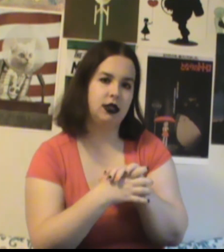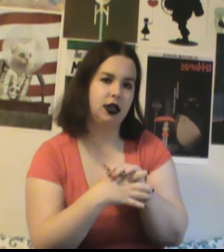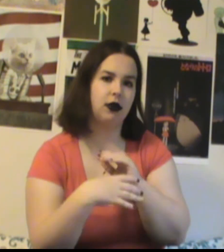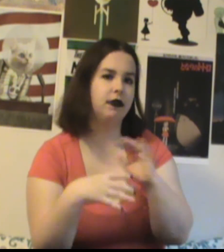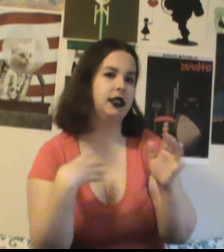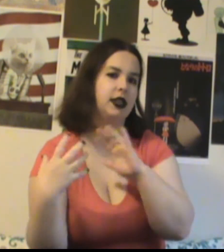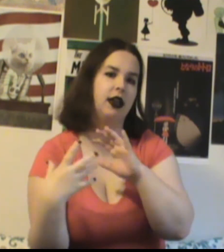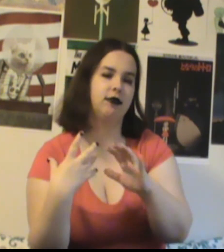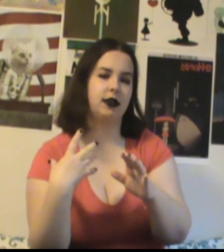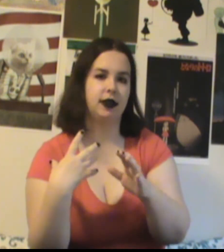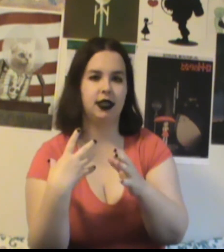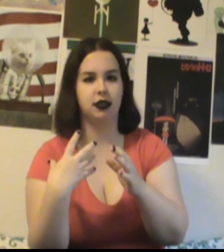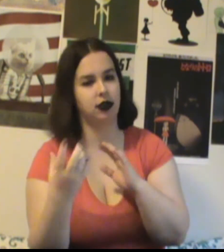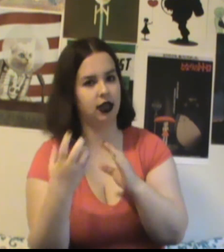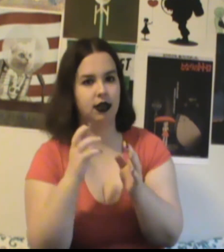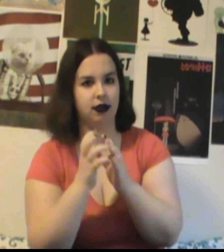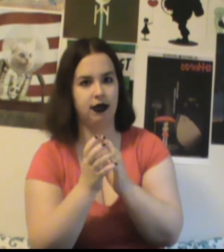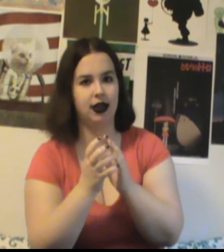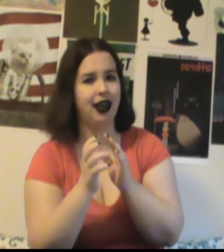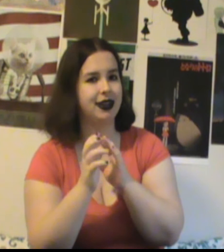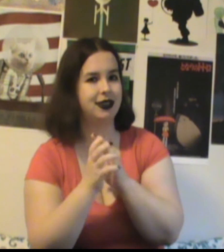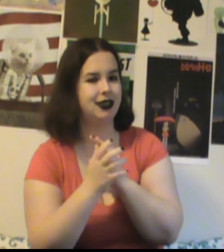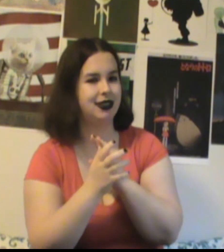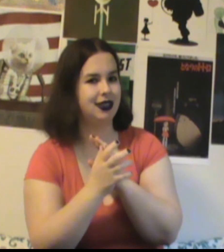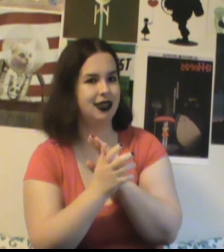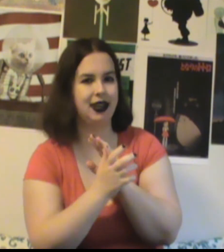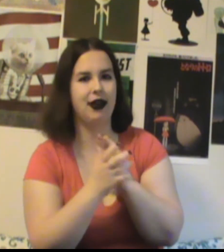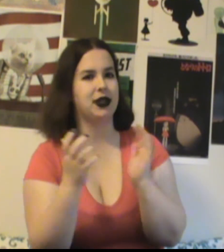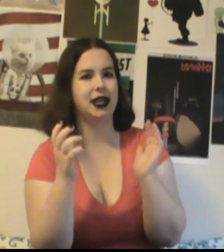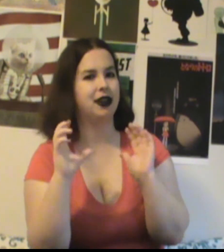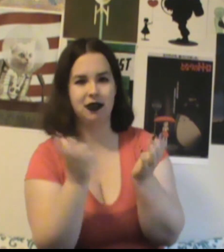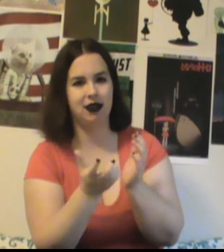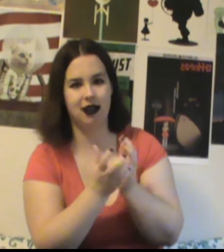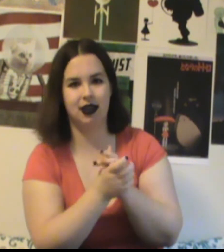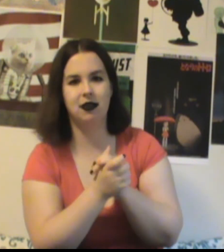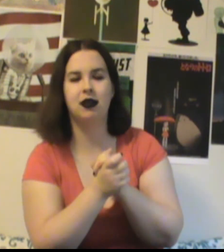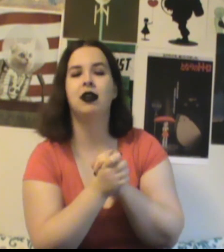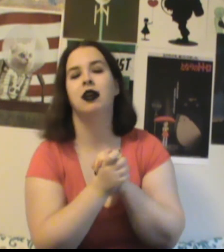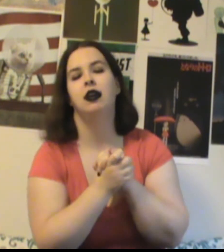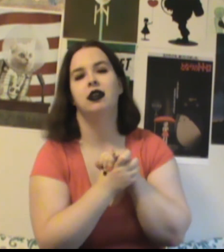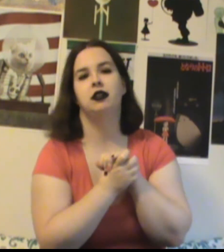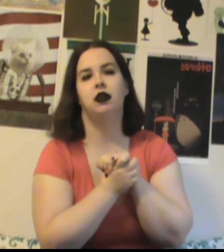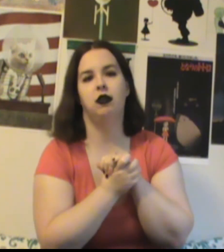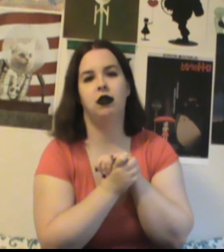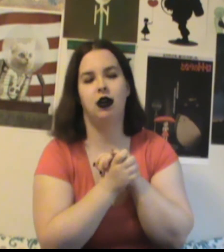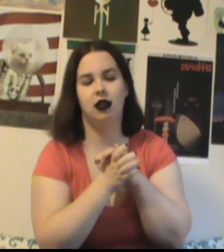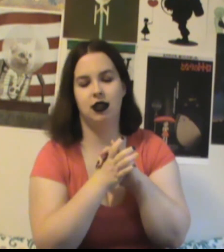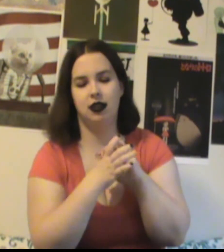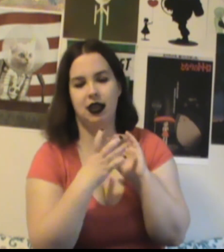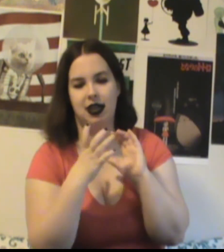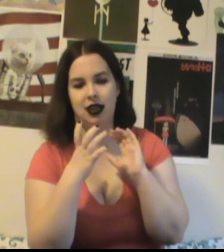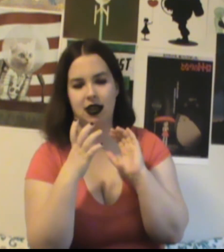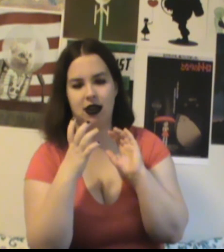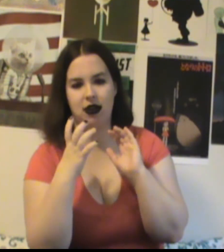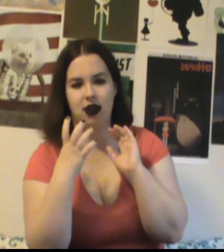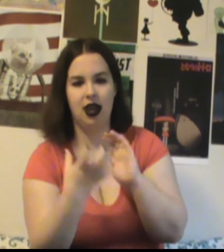secret investigative service that's looking into the flight has everything under lockdown. So they have